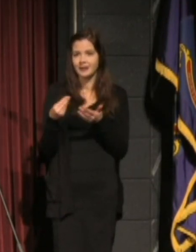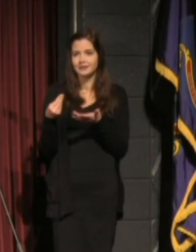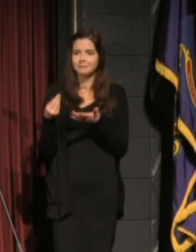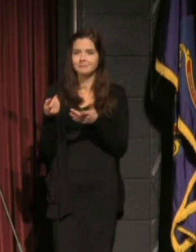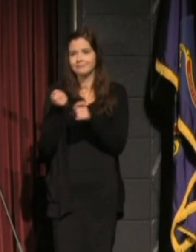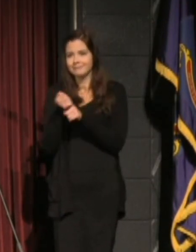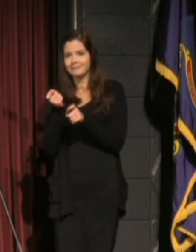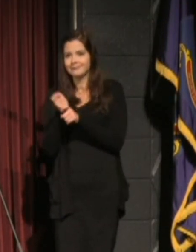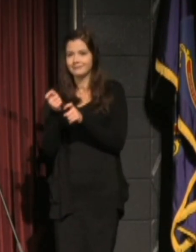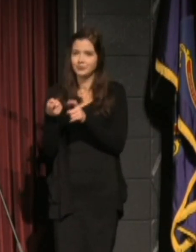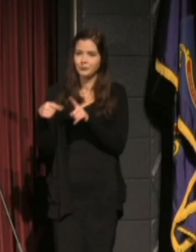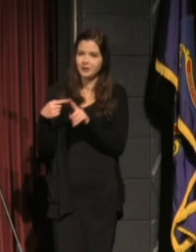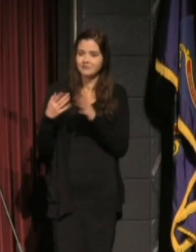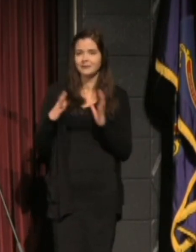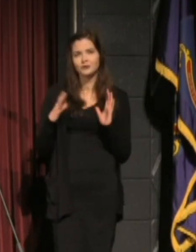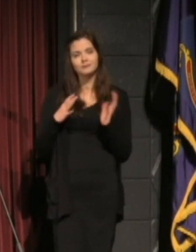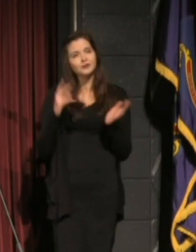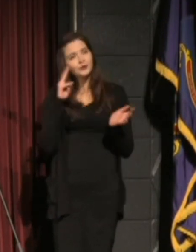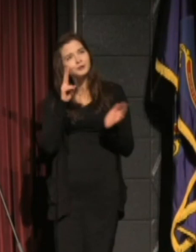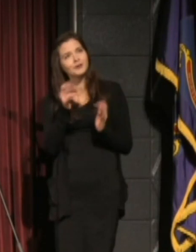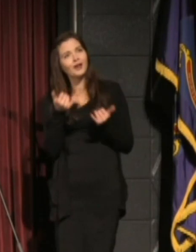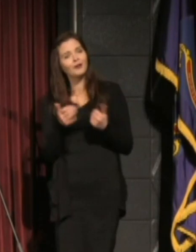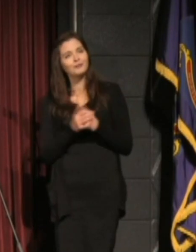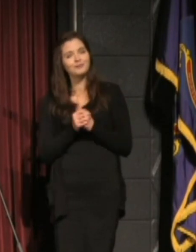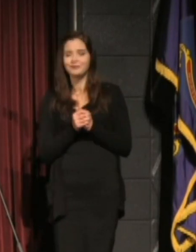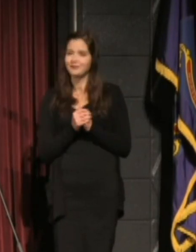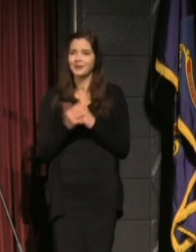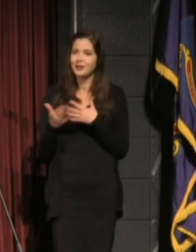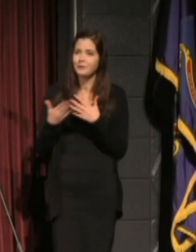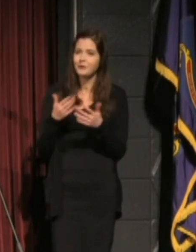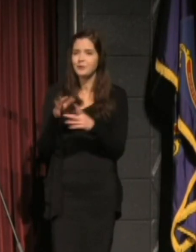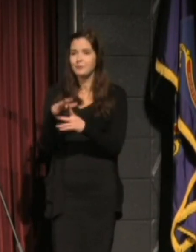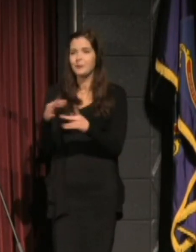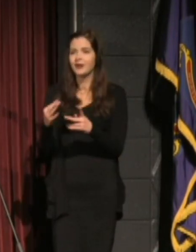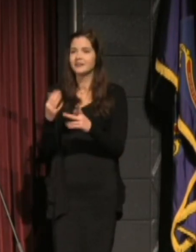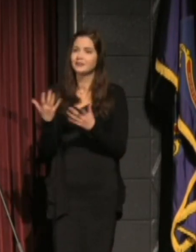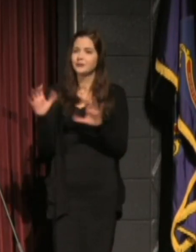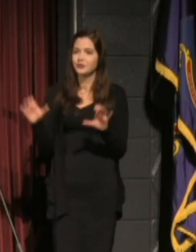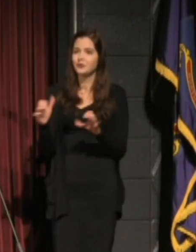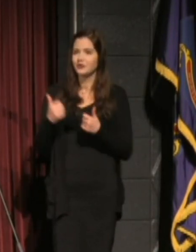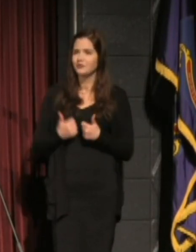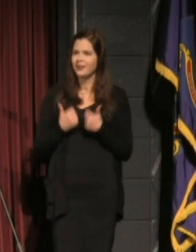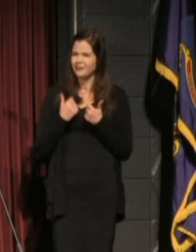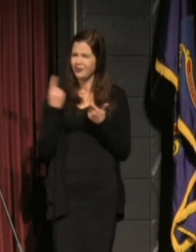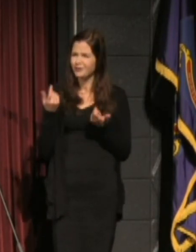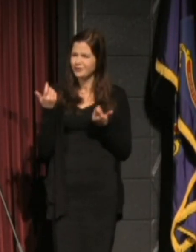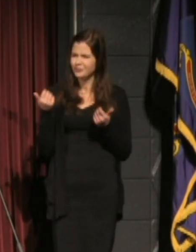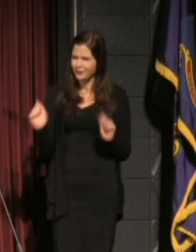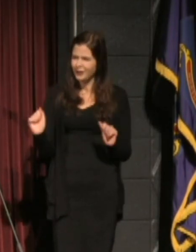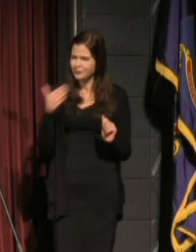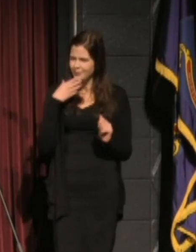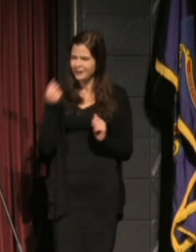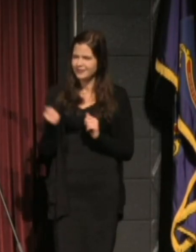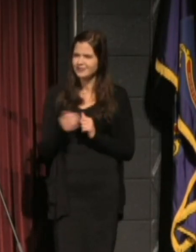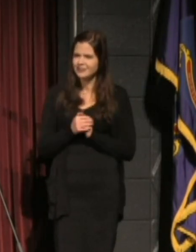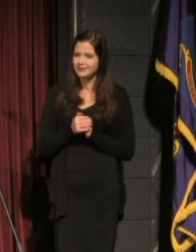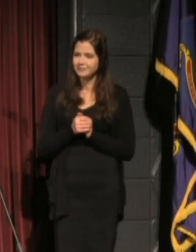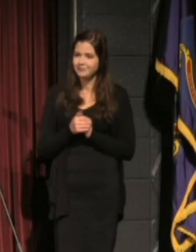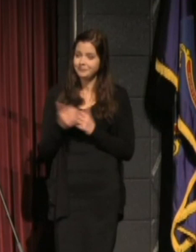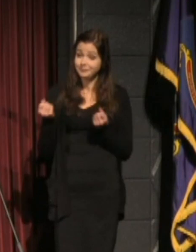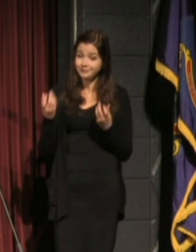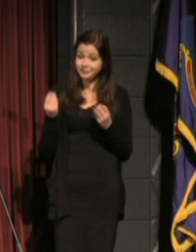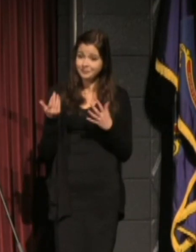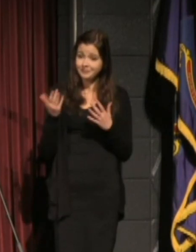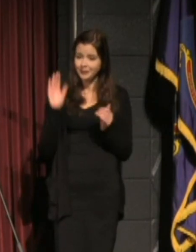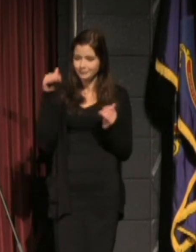off-season. Look at him now. No matter what you choose to do in your lives, just always try your best. There will be many ups